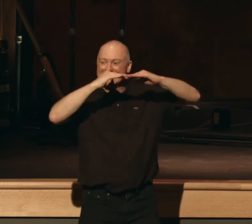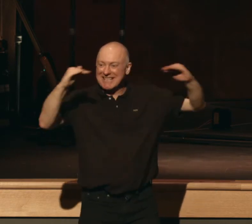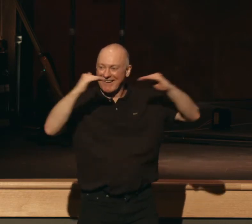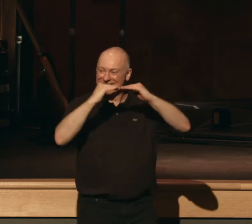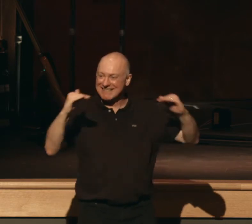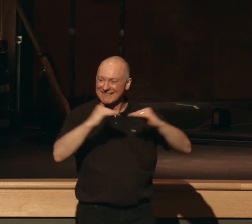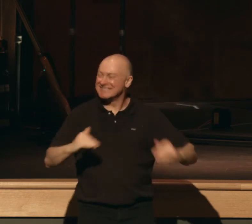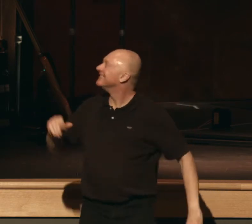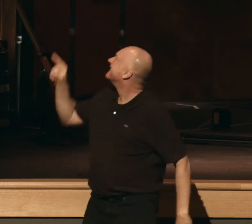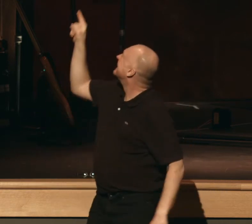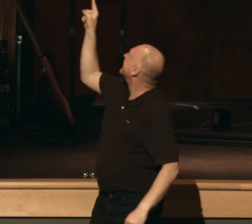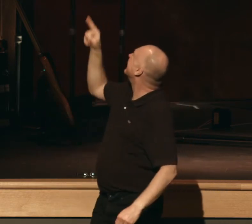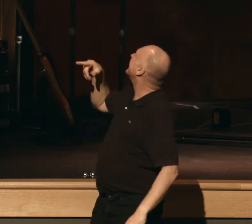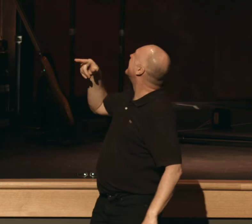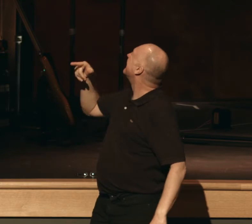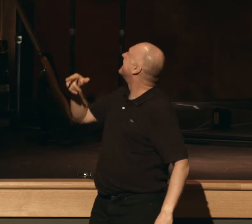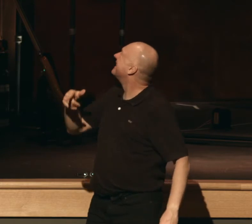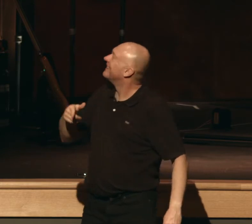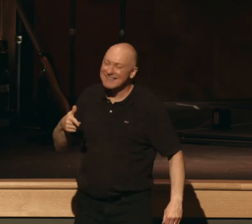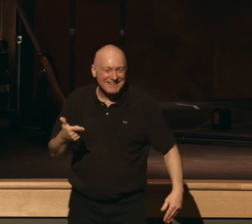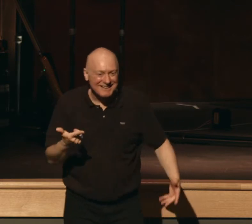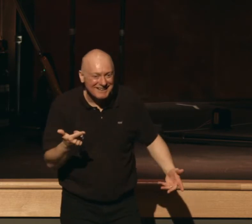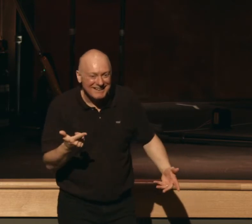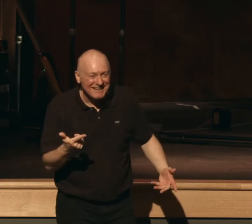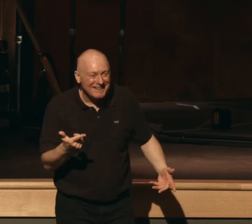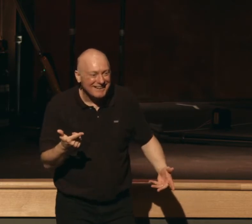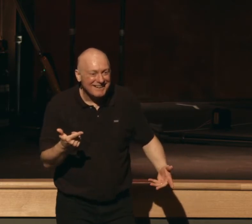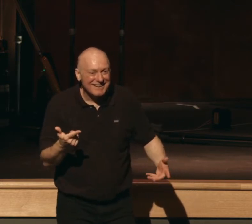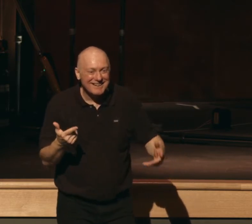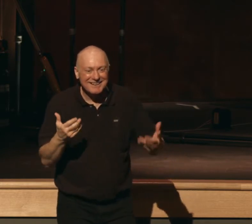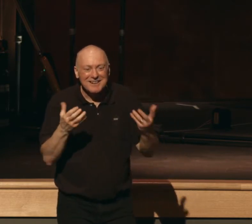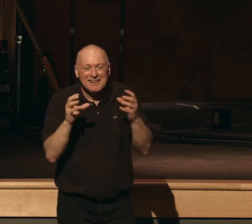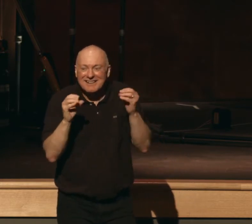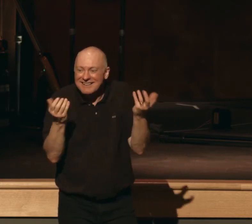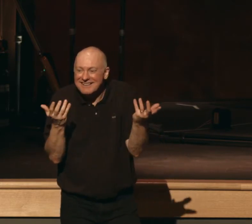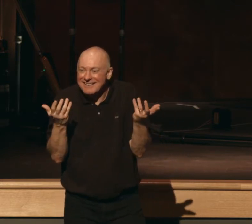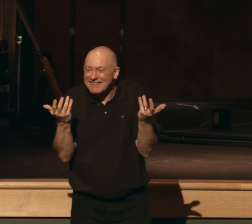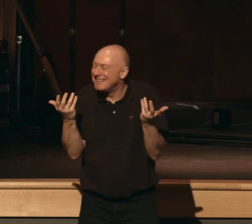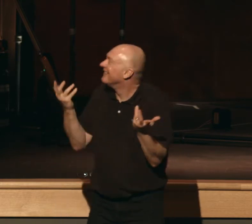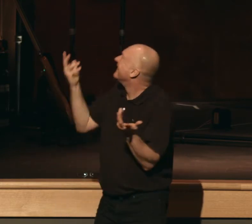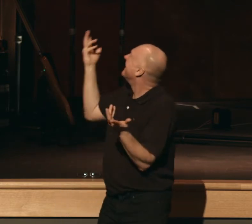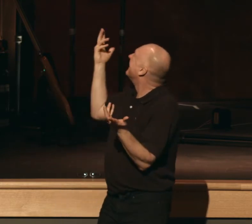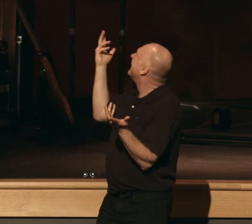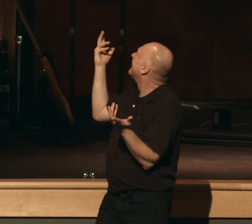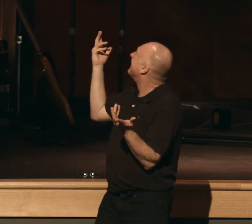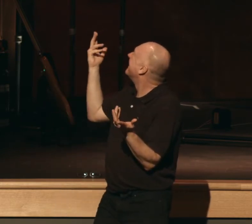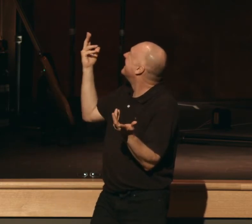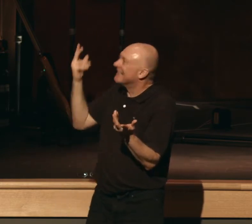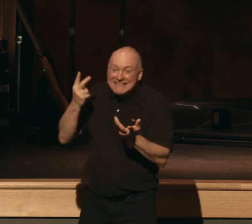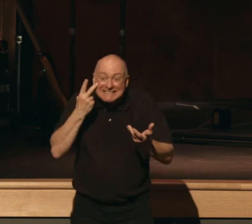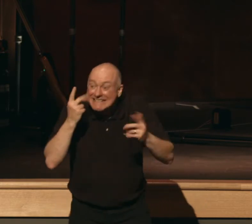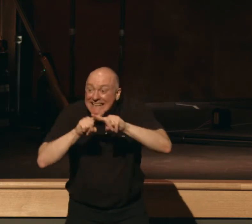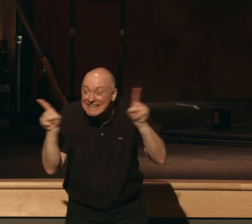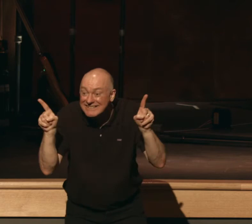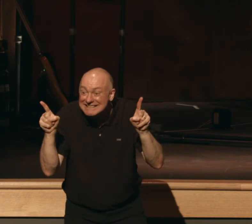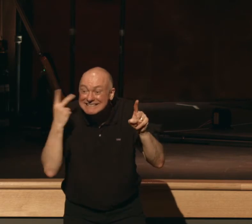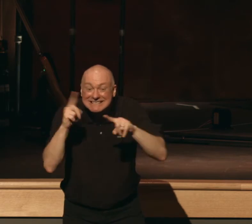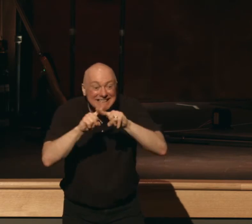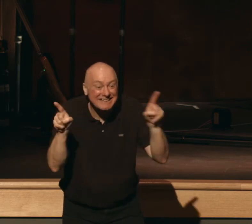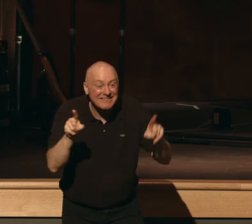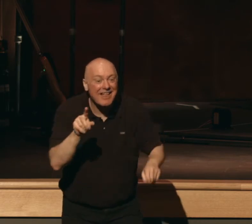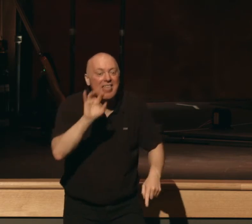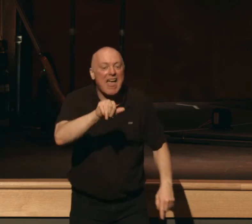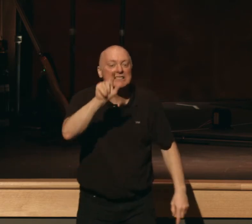bunch of plates. Do you see that? There's no shelving system, and there's no plates. Okay? The contrast you see there